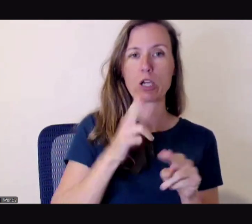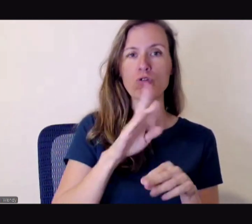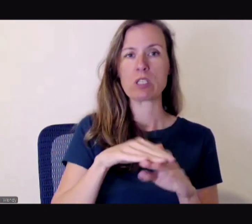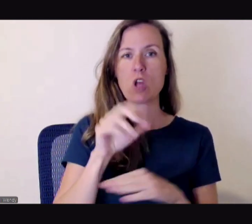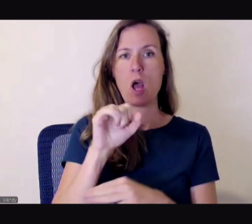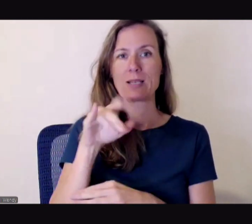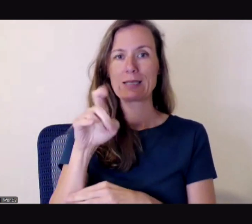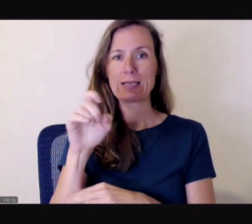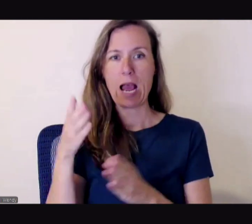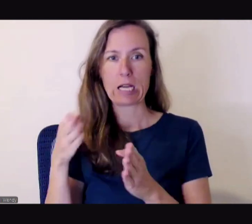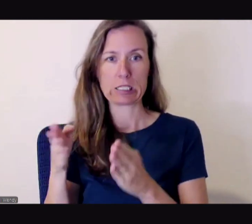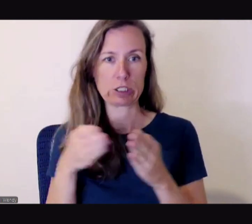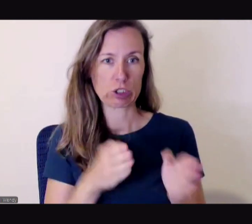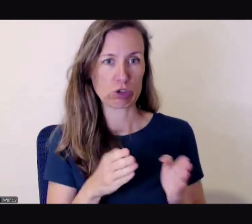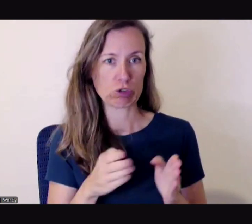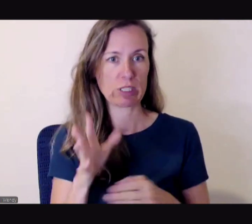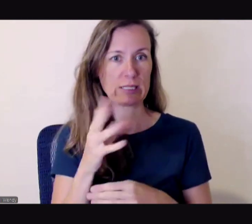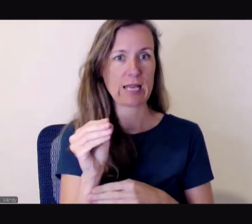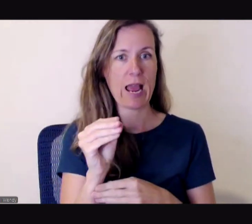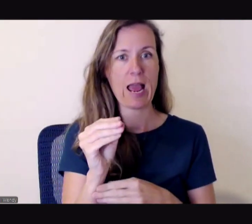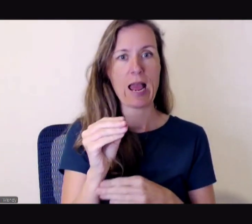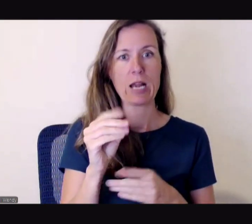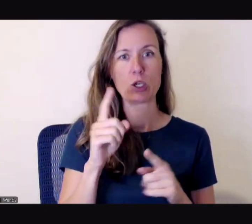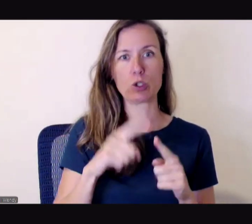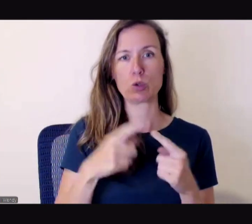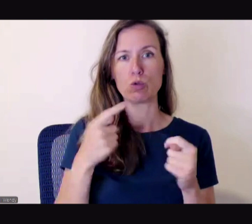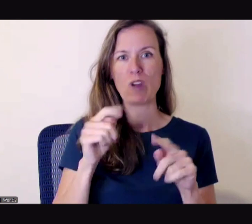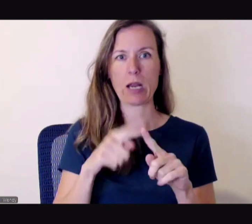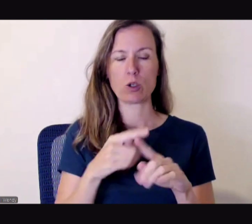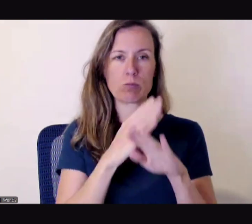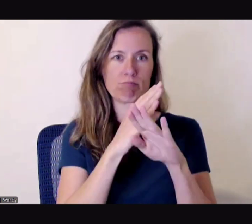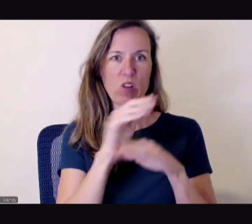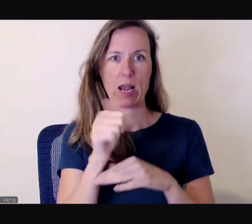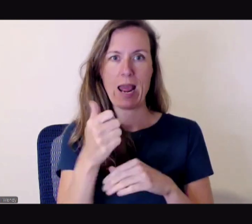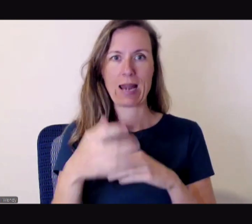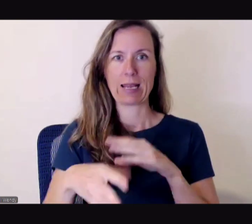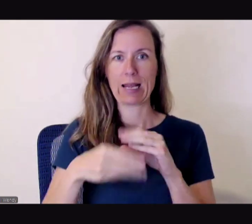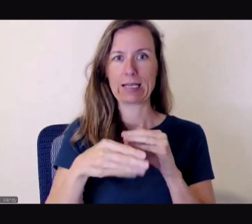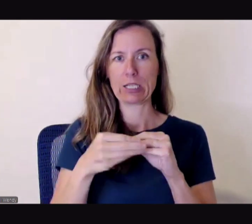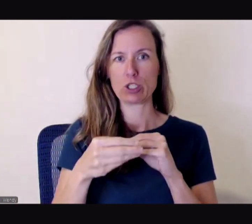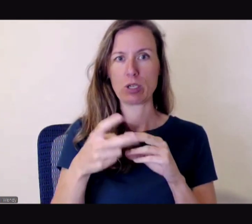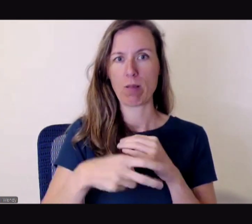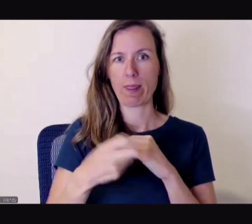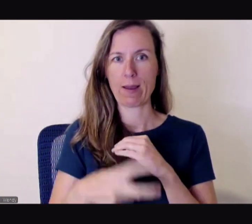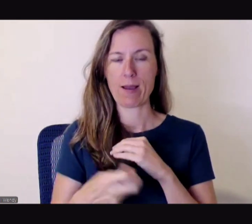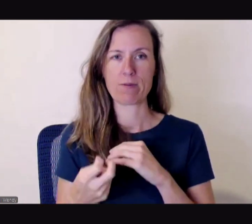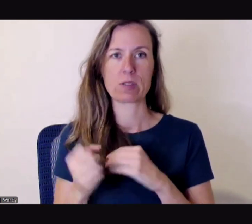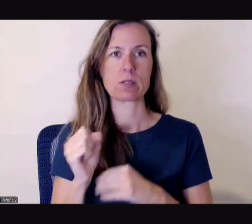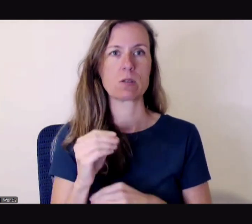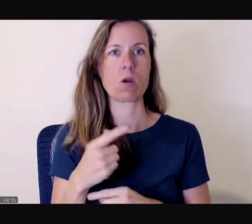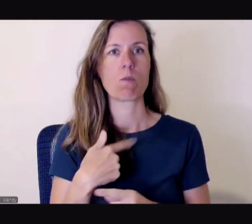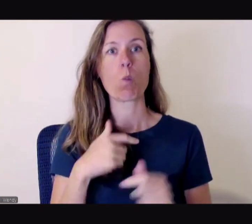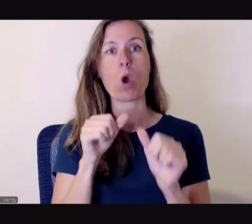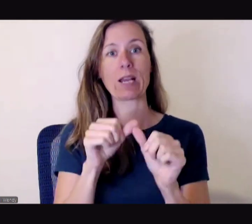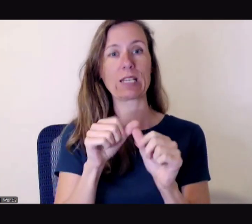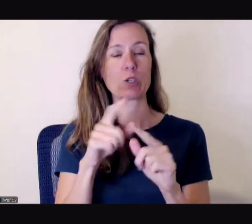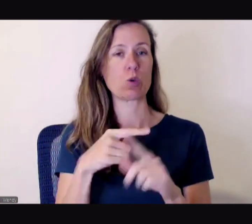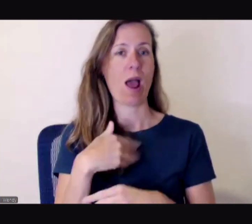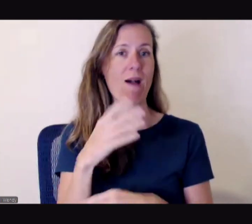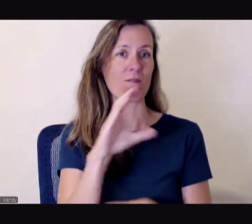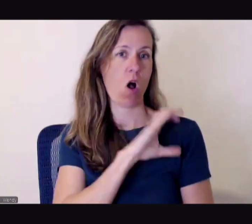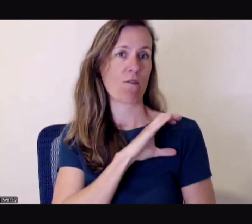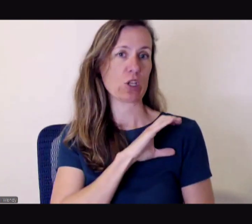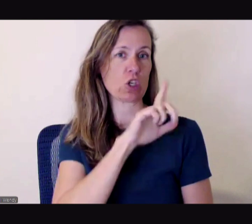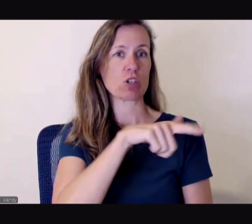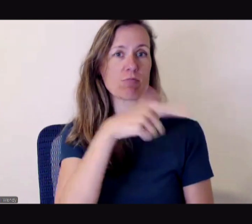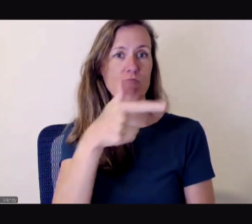any additional thefts. We are continuing cycling officers through 2025